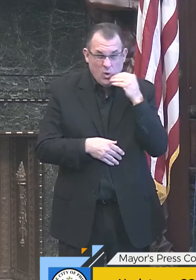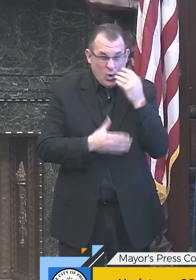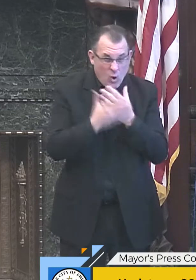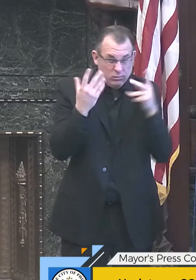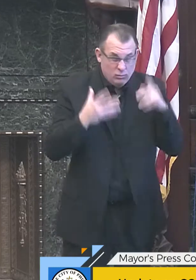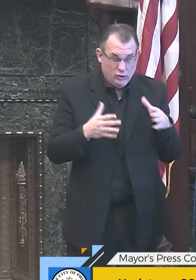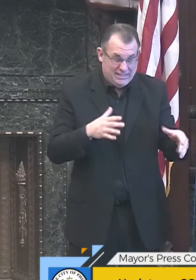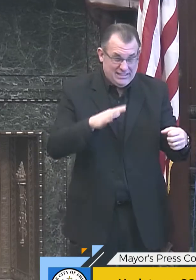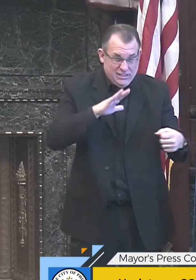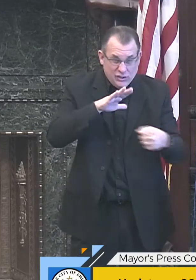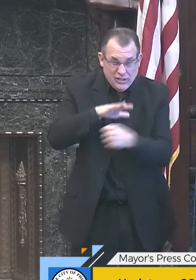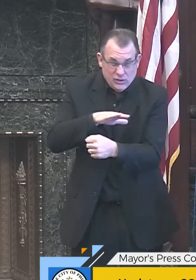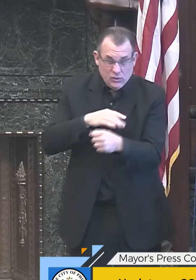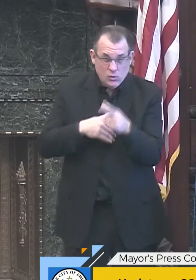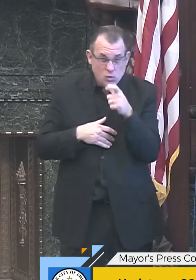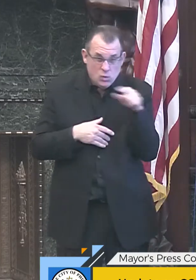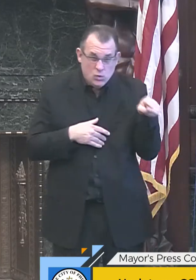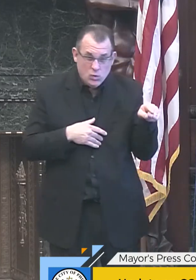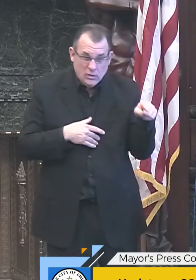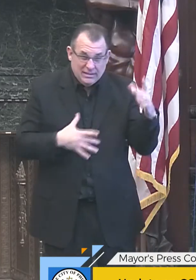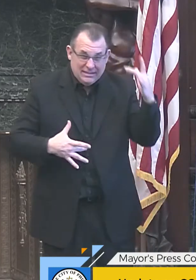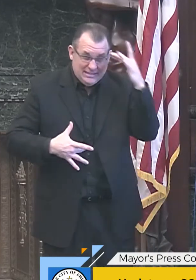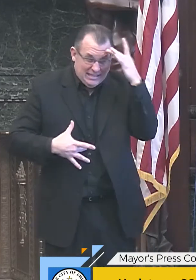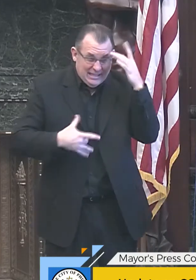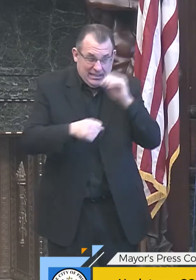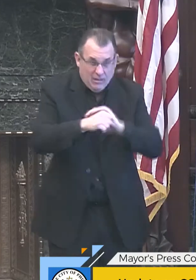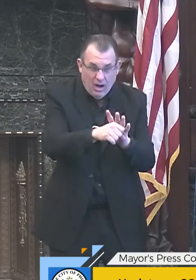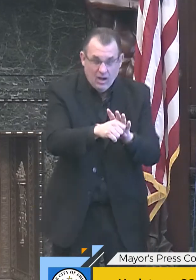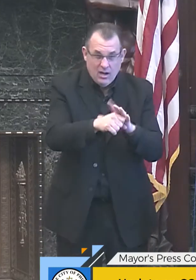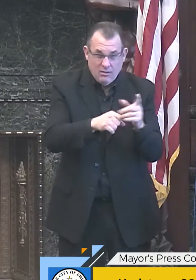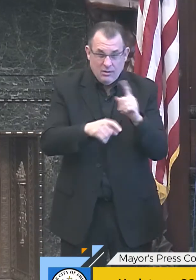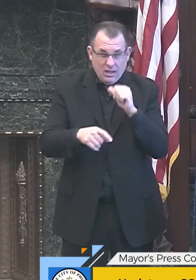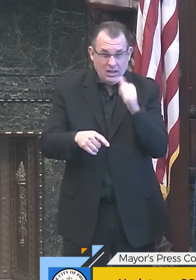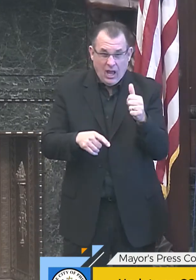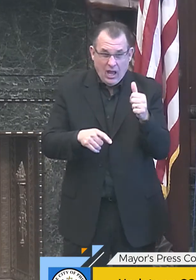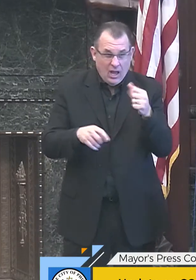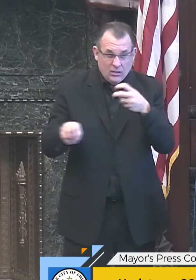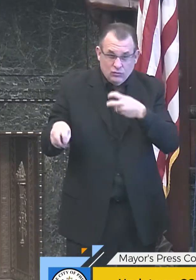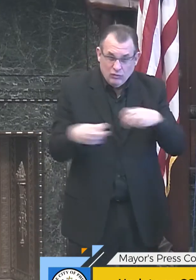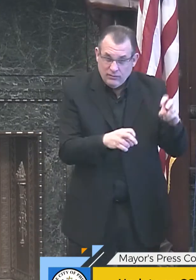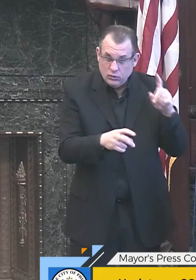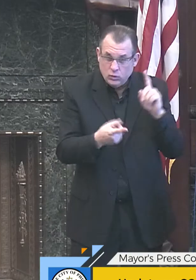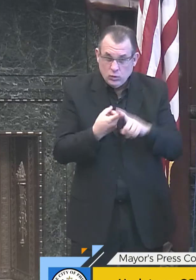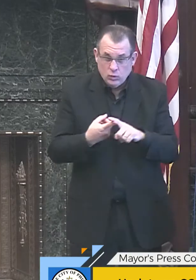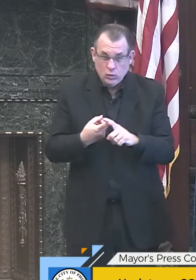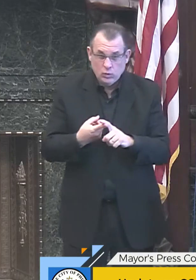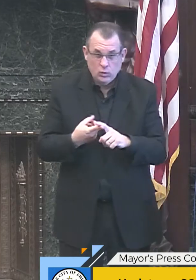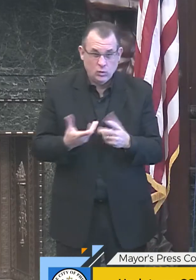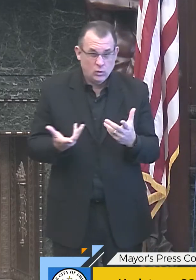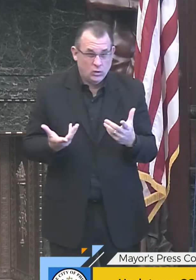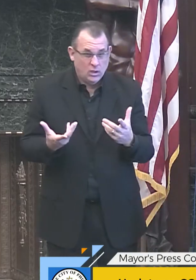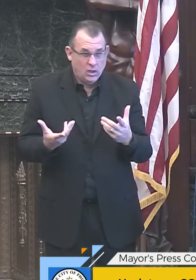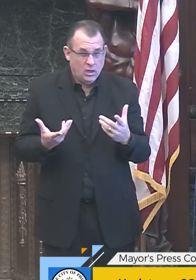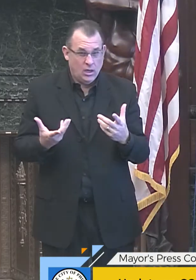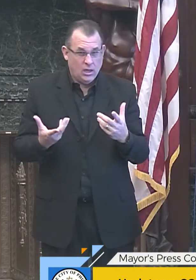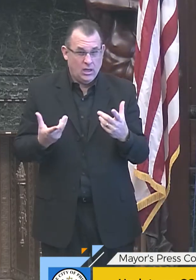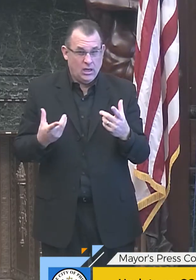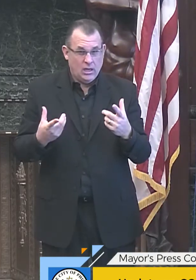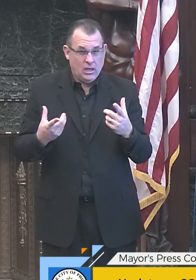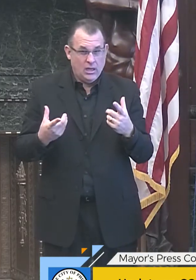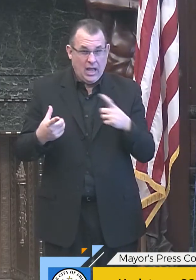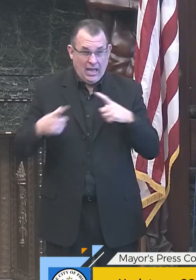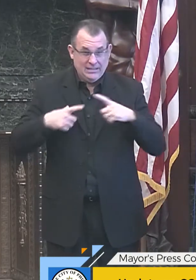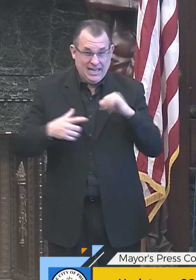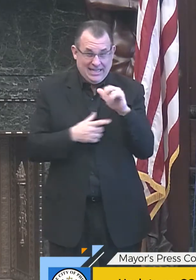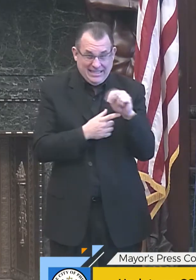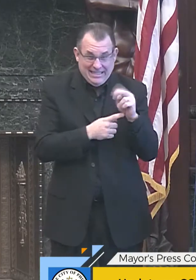who contracted the virus and was not moved to like the Holiday Inn Express, or it was just